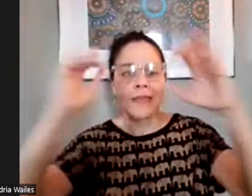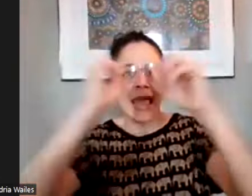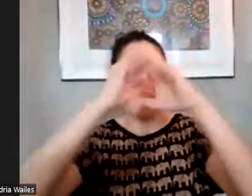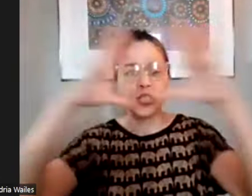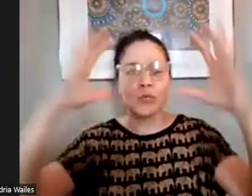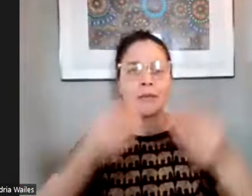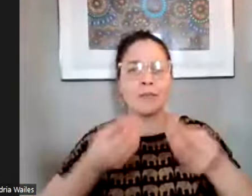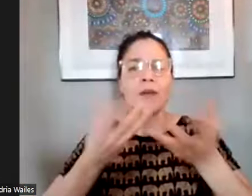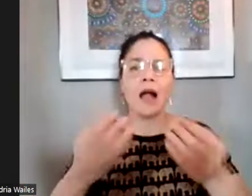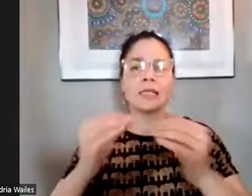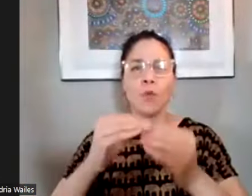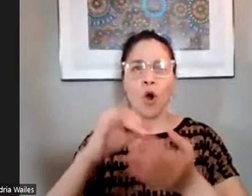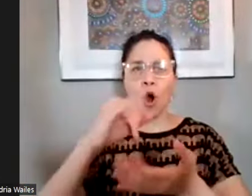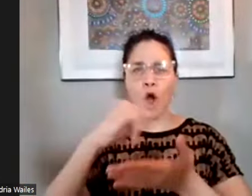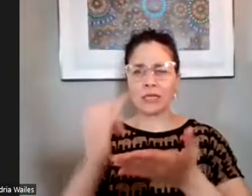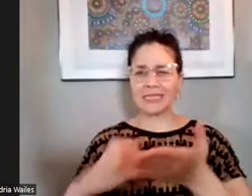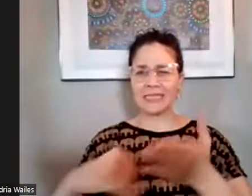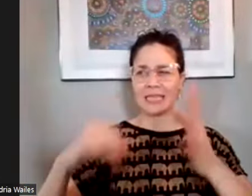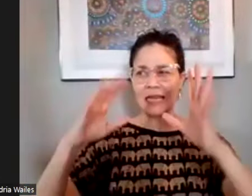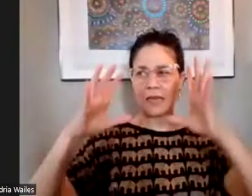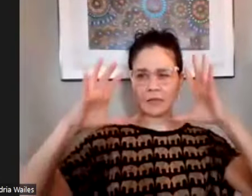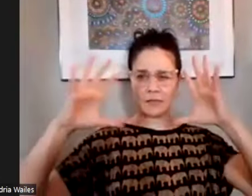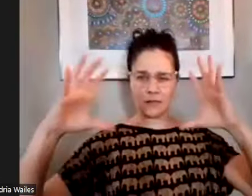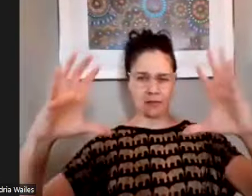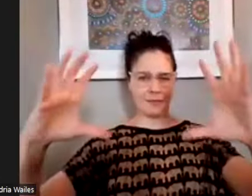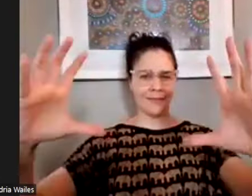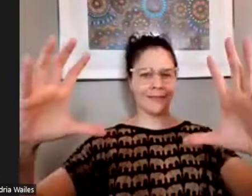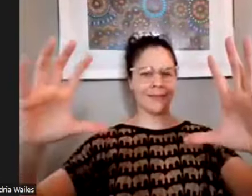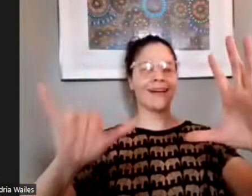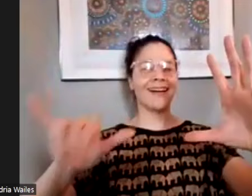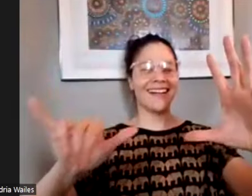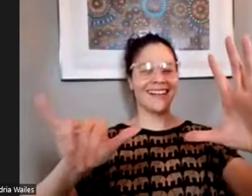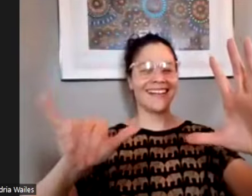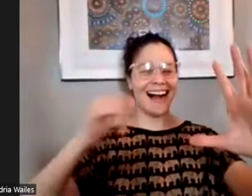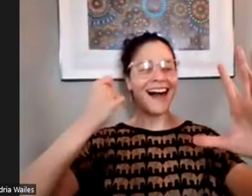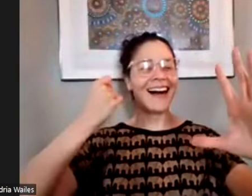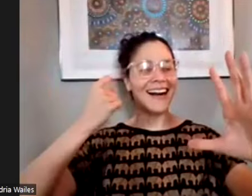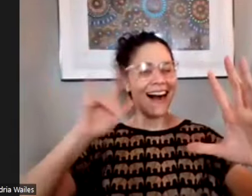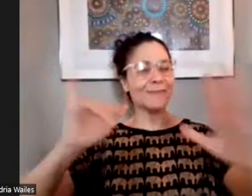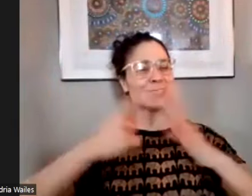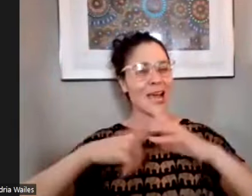that poem, there's this imagery that I use artistic sign language to convey to the audience. And so